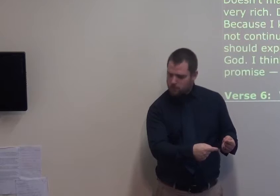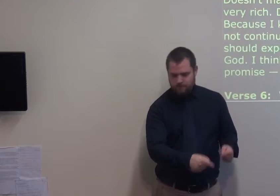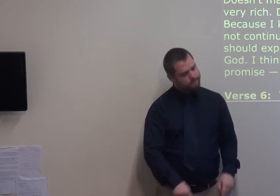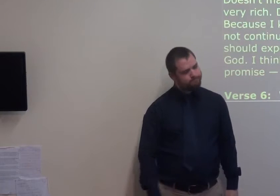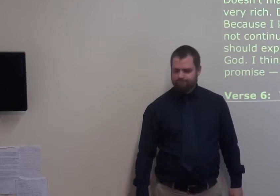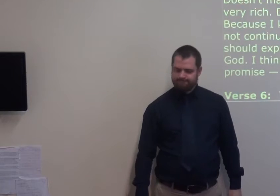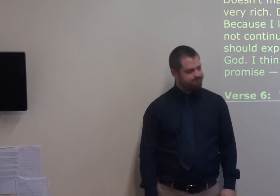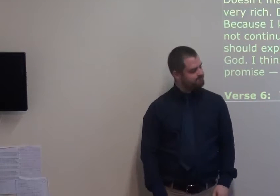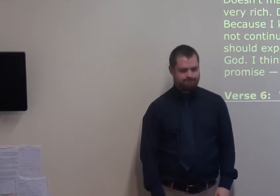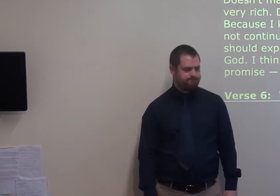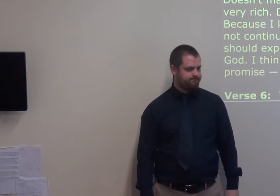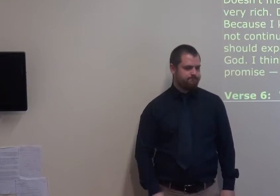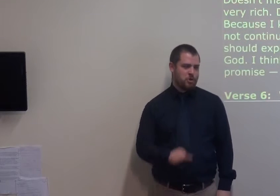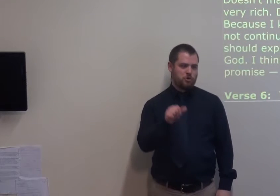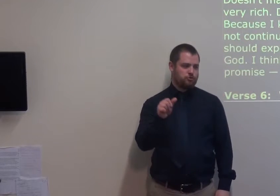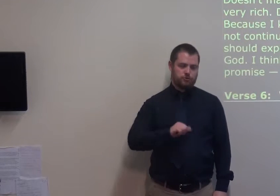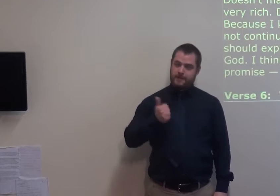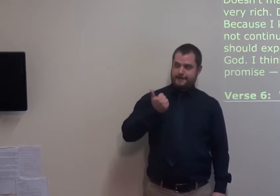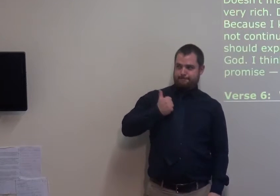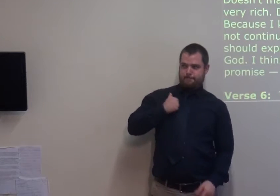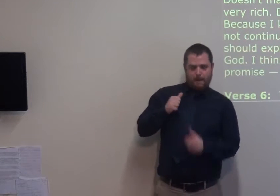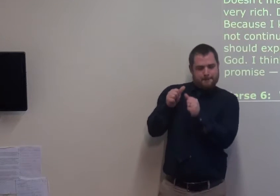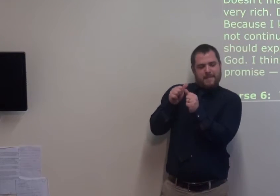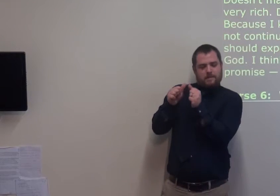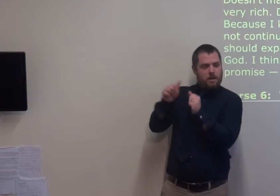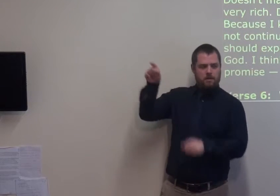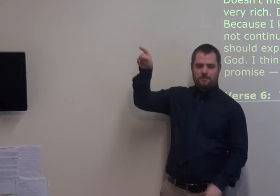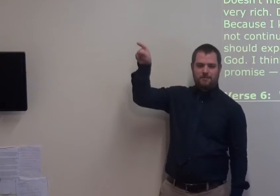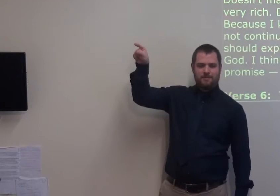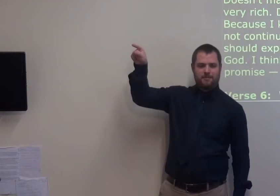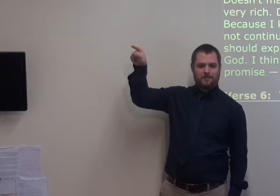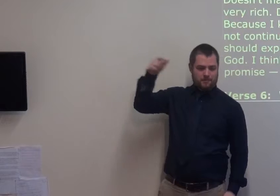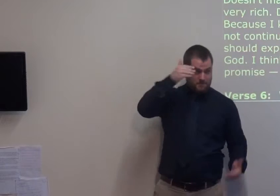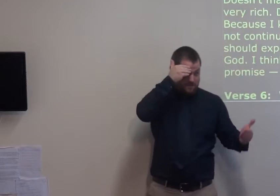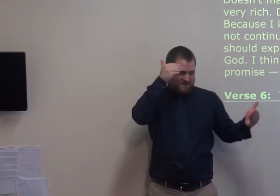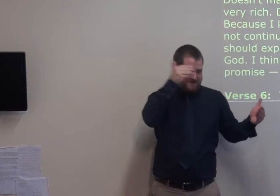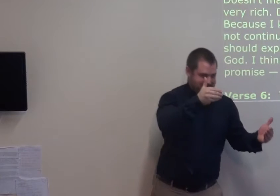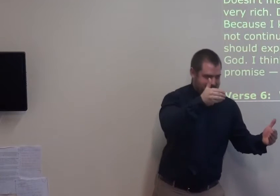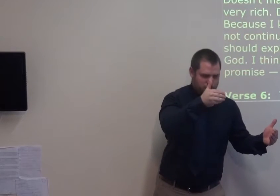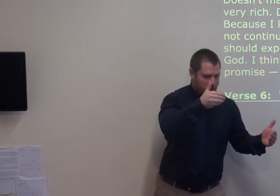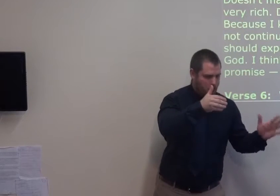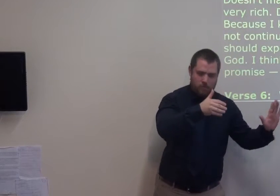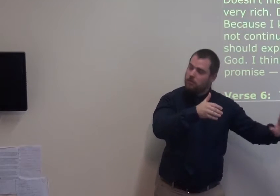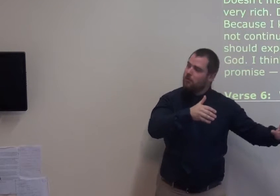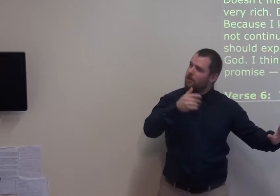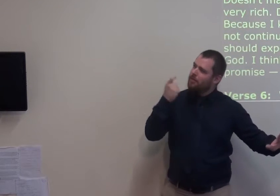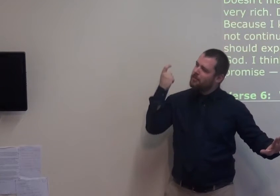I know I should expect better things from God. I think about God's great promise, my home